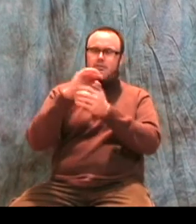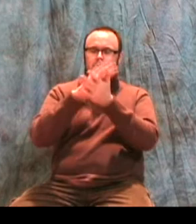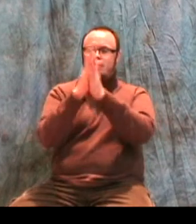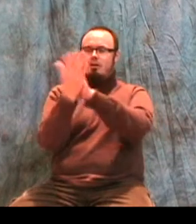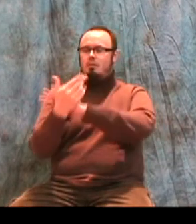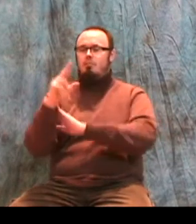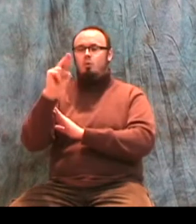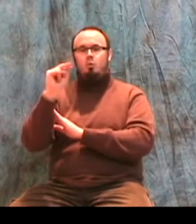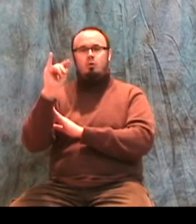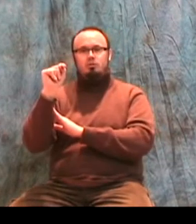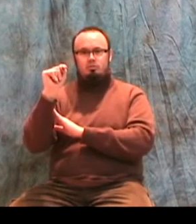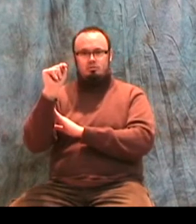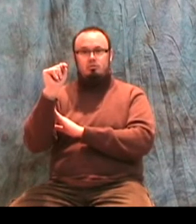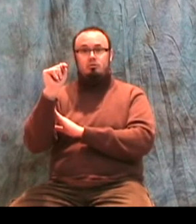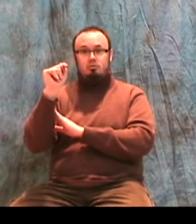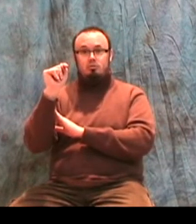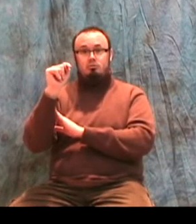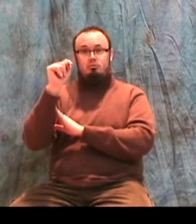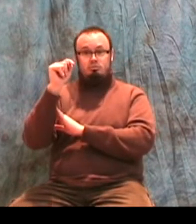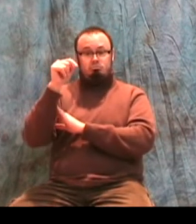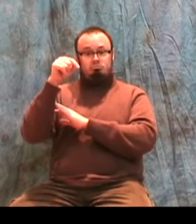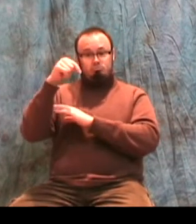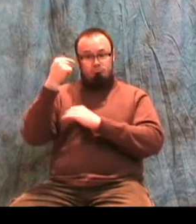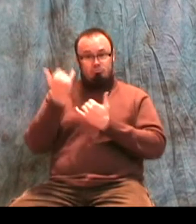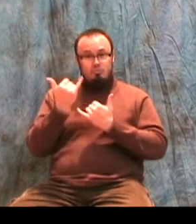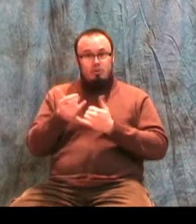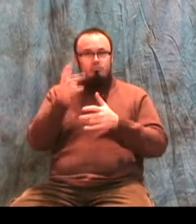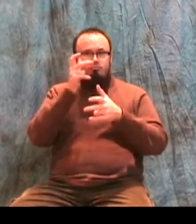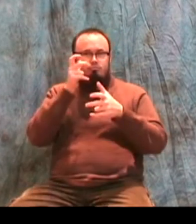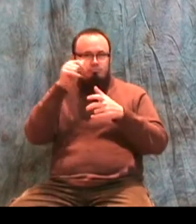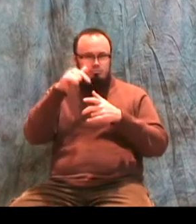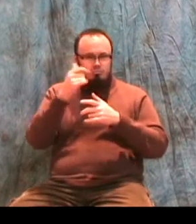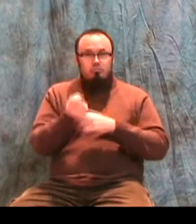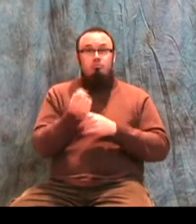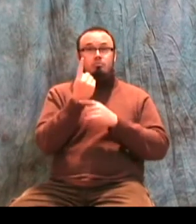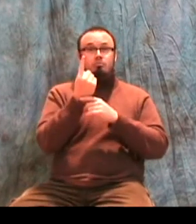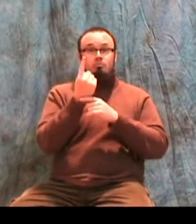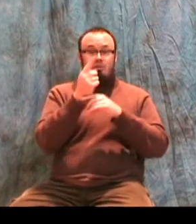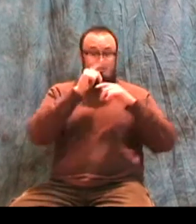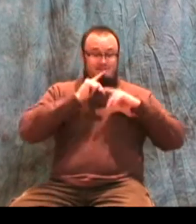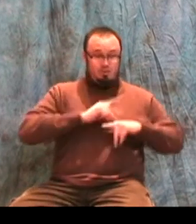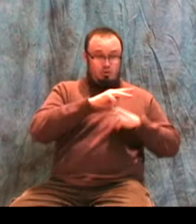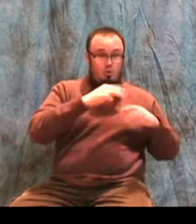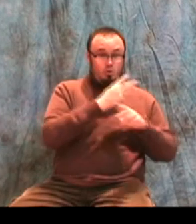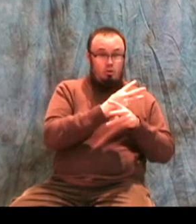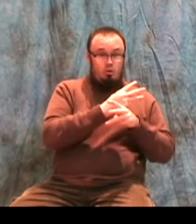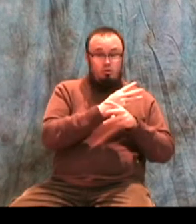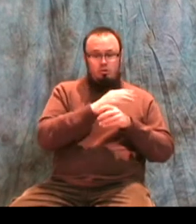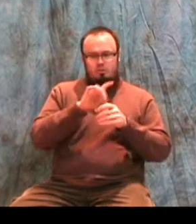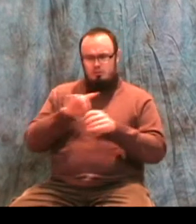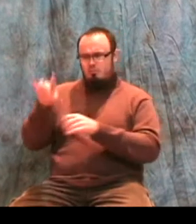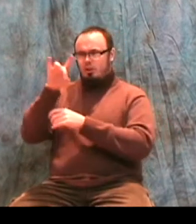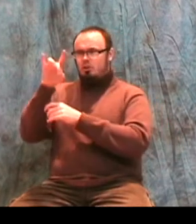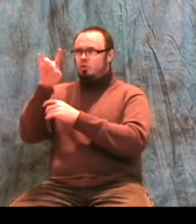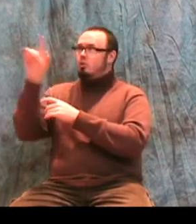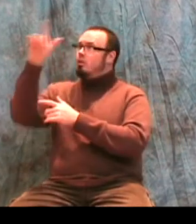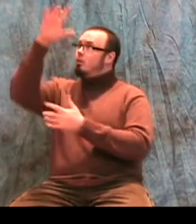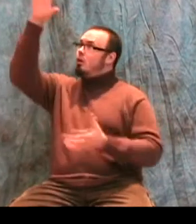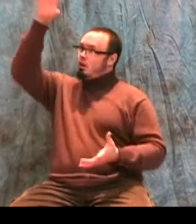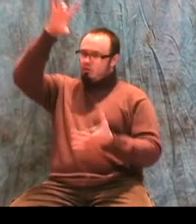unit. As you read this page, you tie together the physical world and the spiritual realm by you,